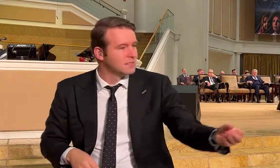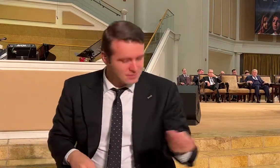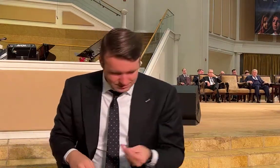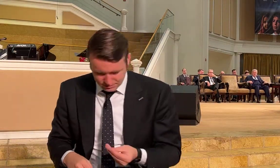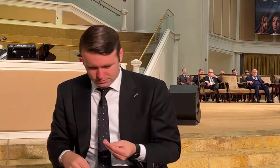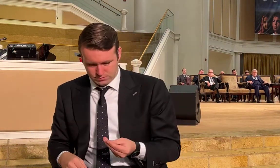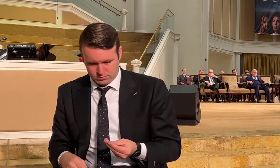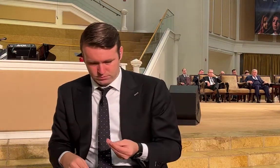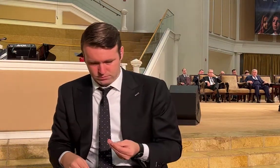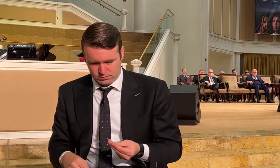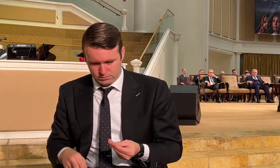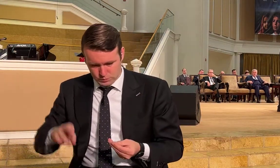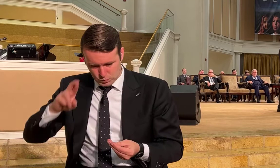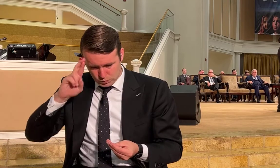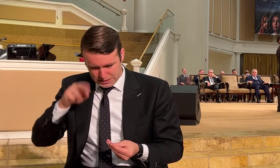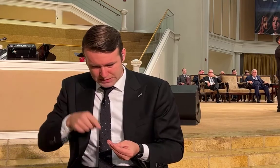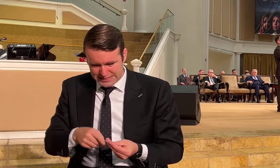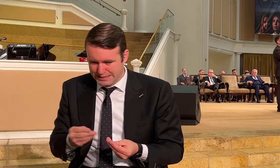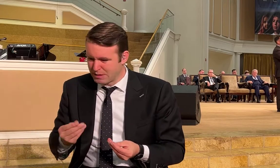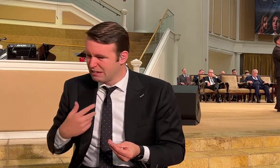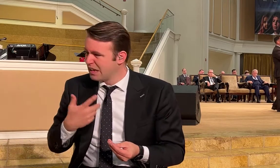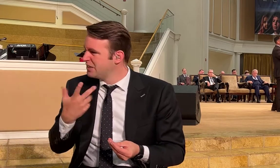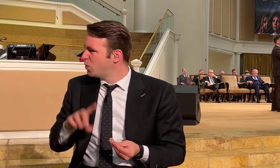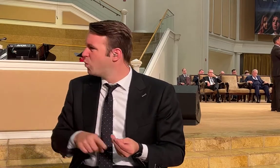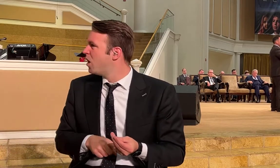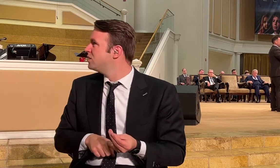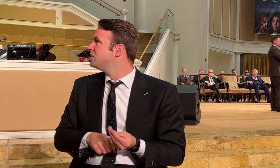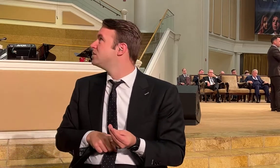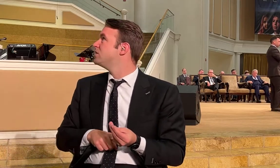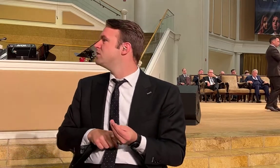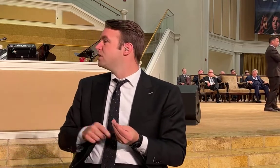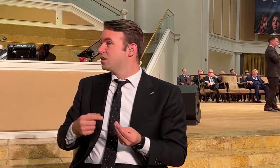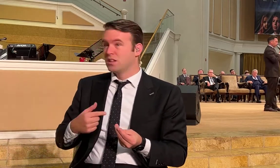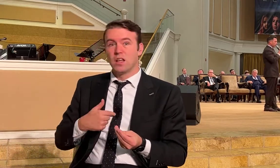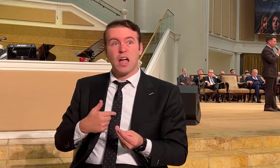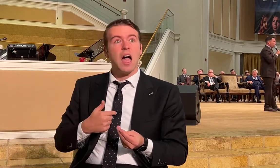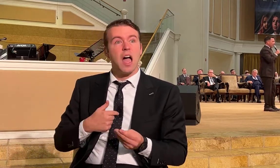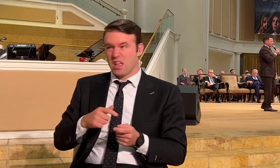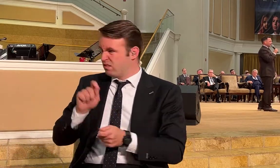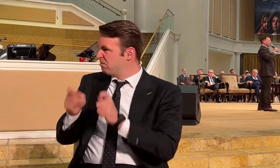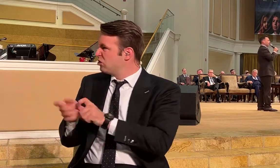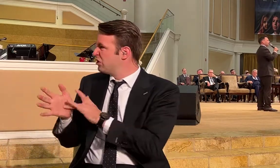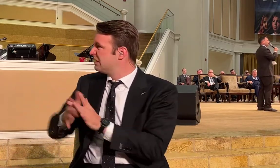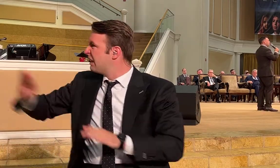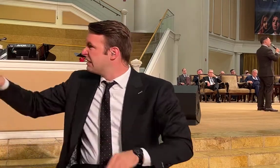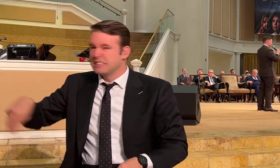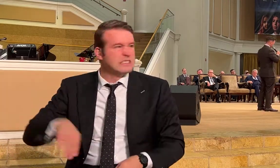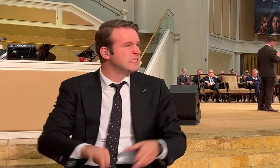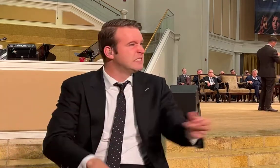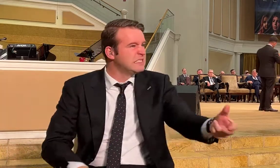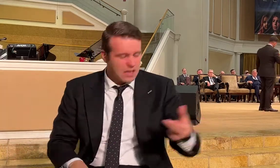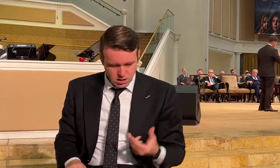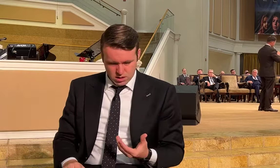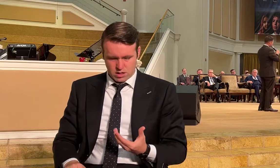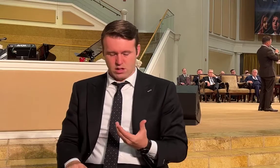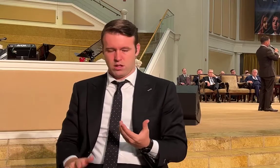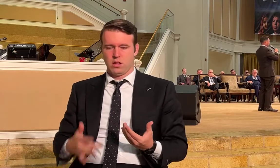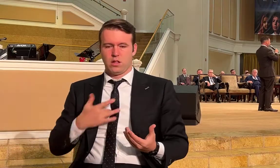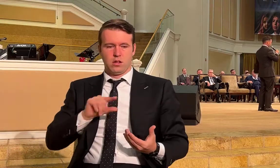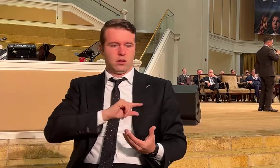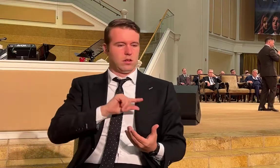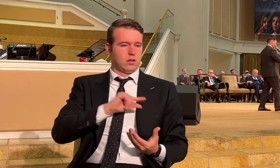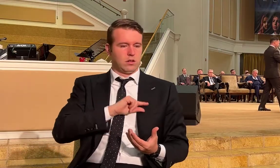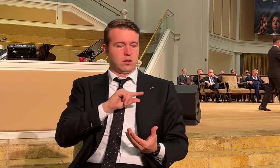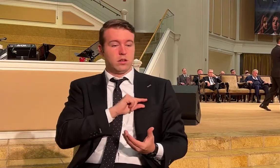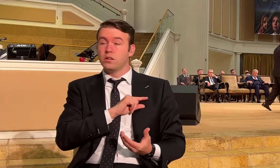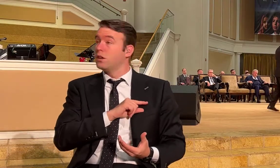the money. He did not want to carry through with his initial decision. And in their hypocrisy, they told